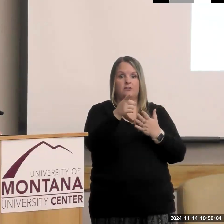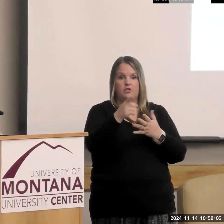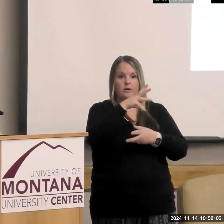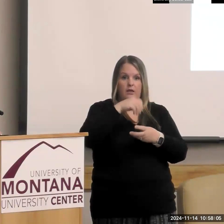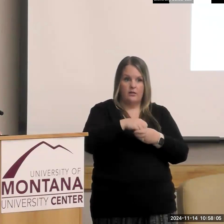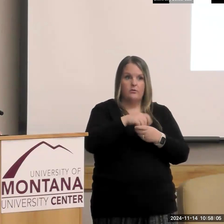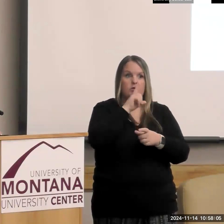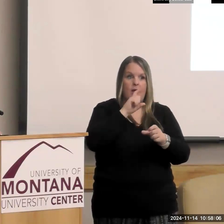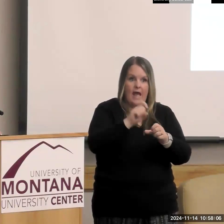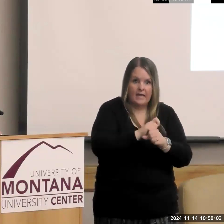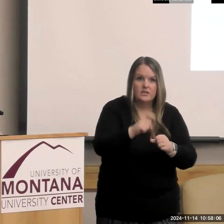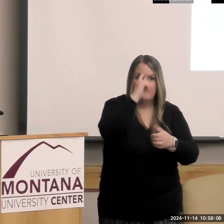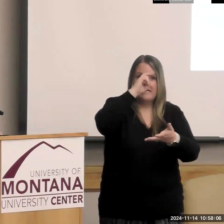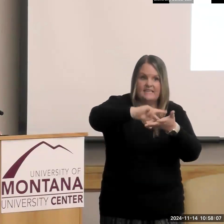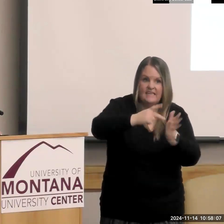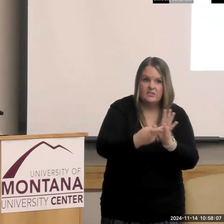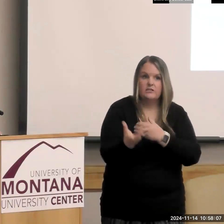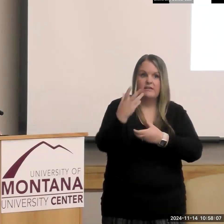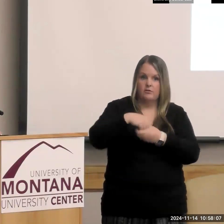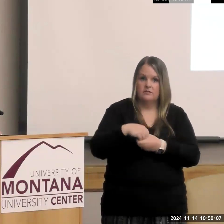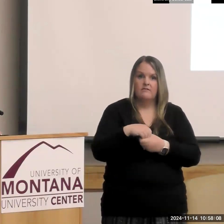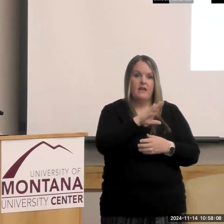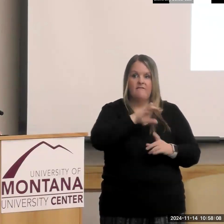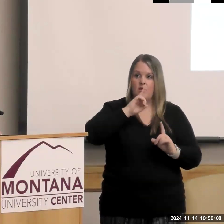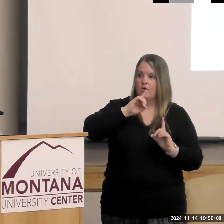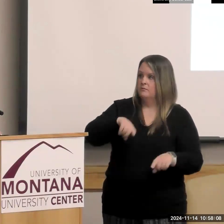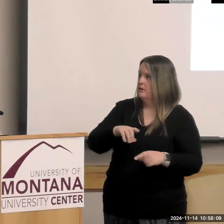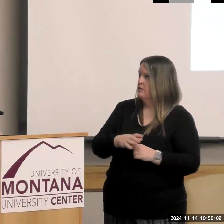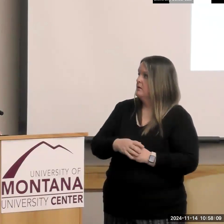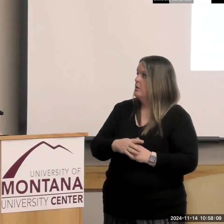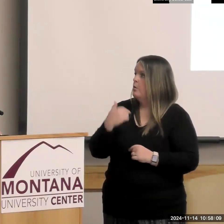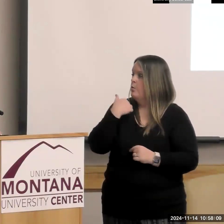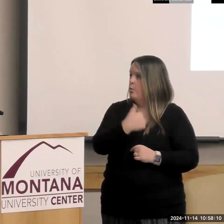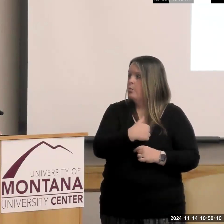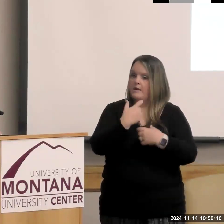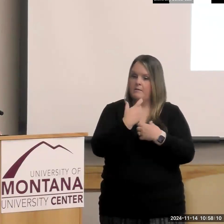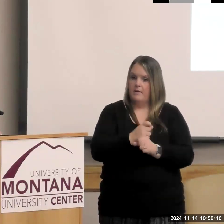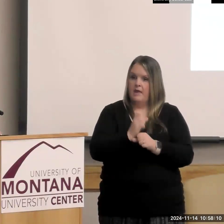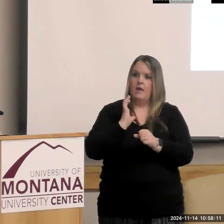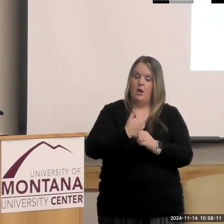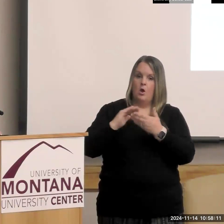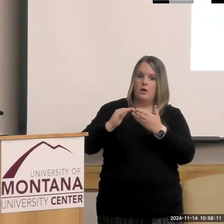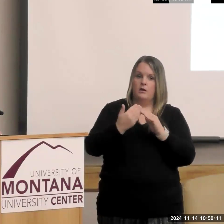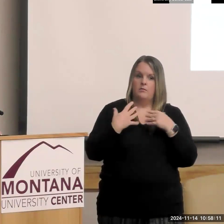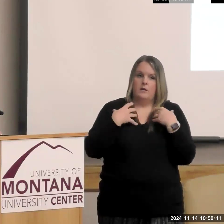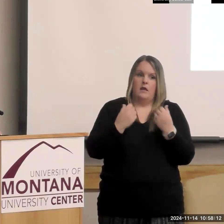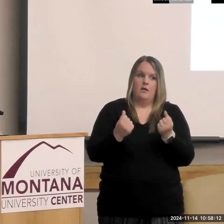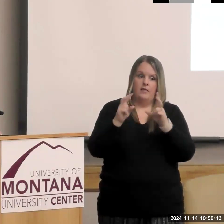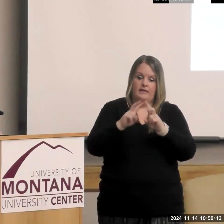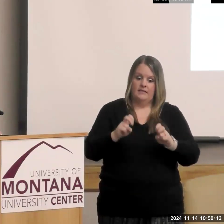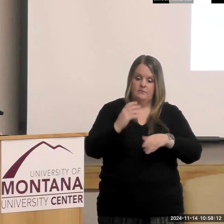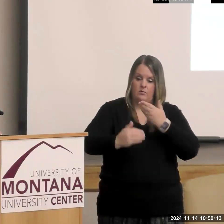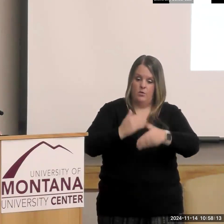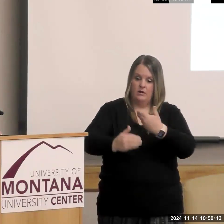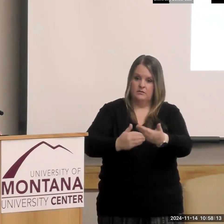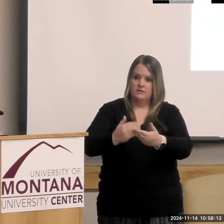inclusive? And if their response was, we make our community health assessment process and community